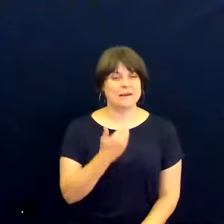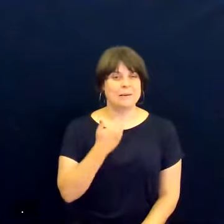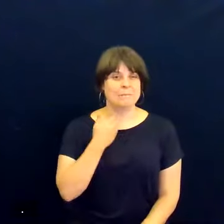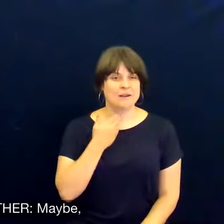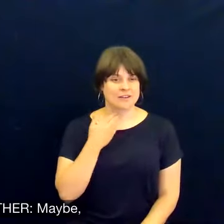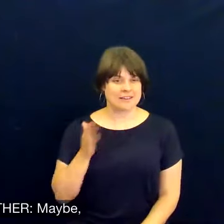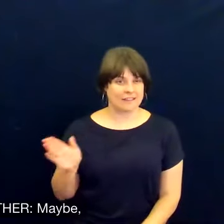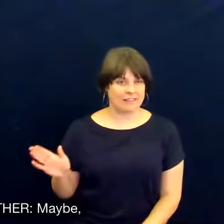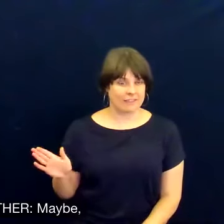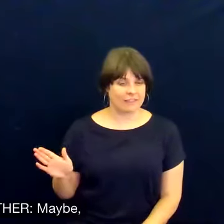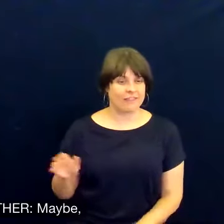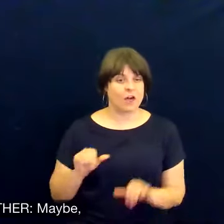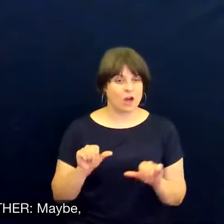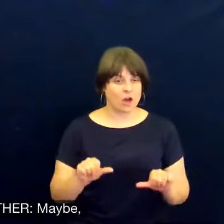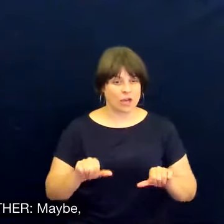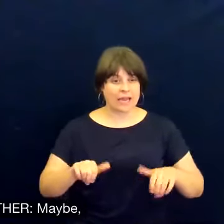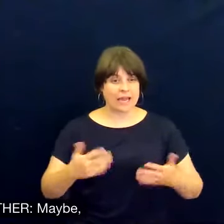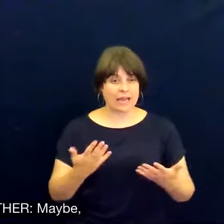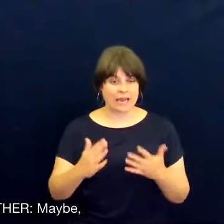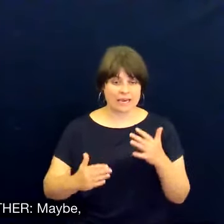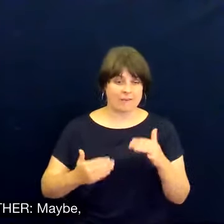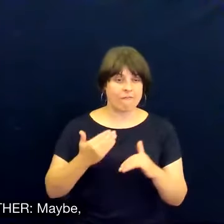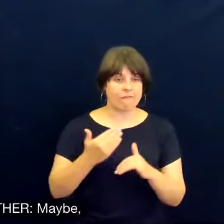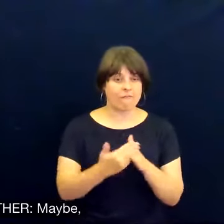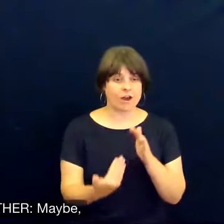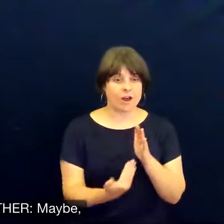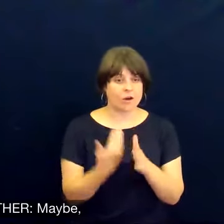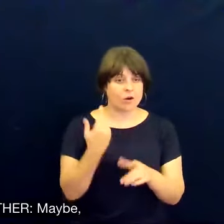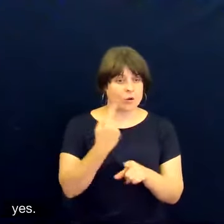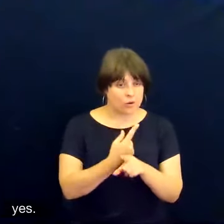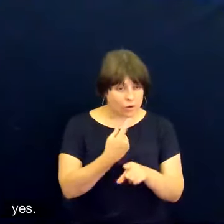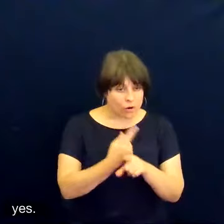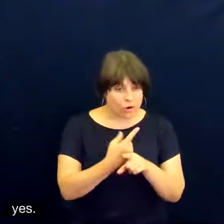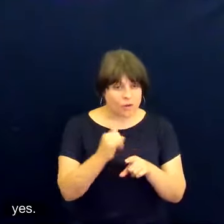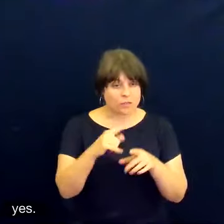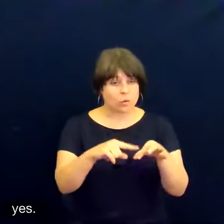Okay. Any final comments or questions?